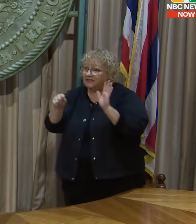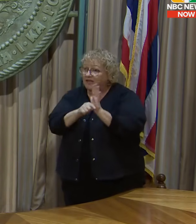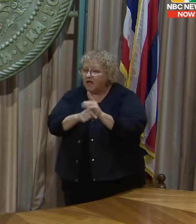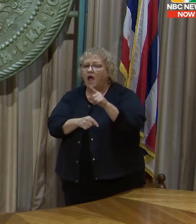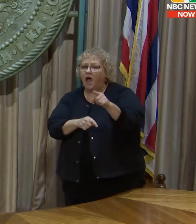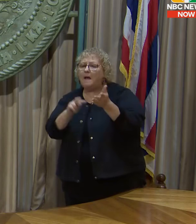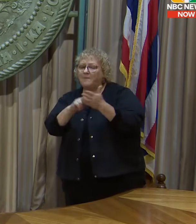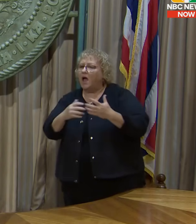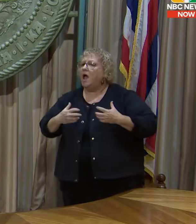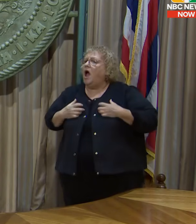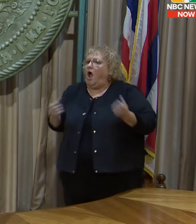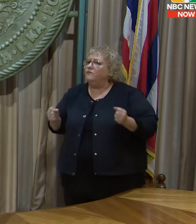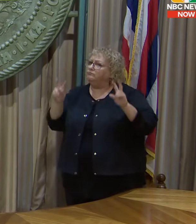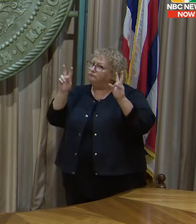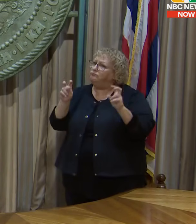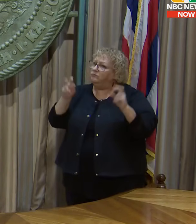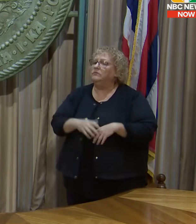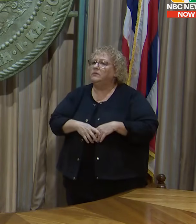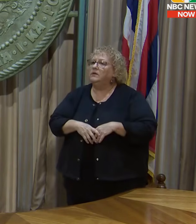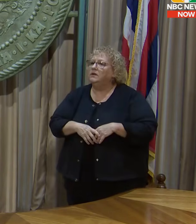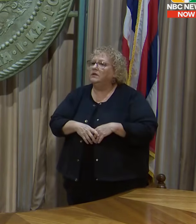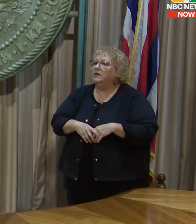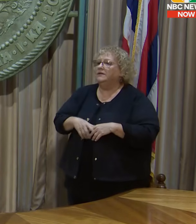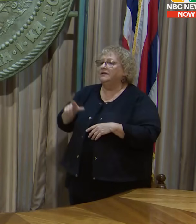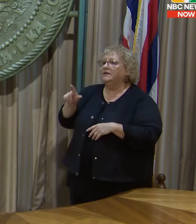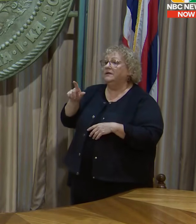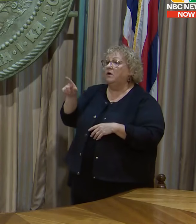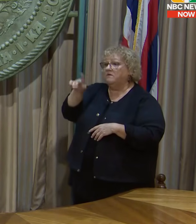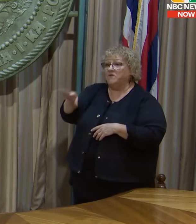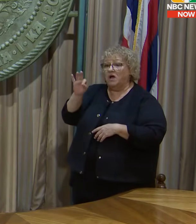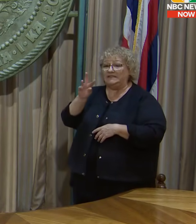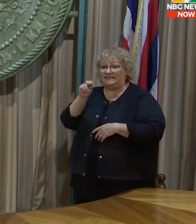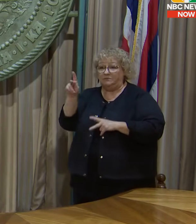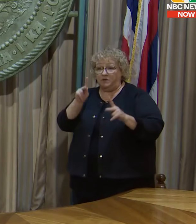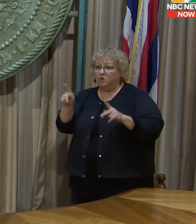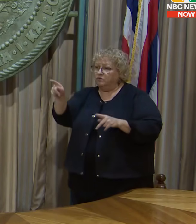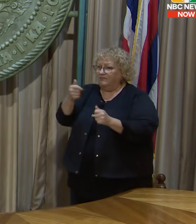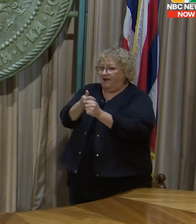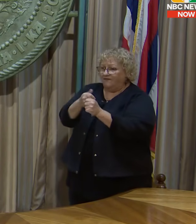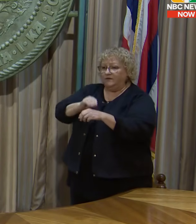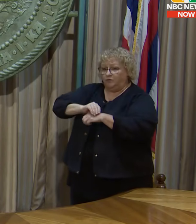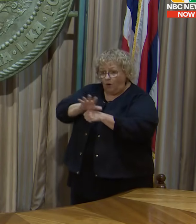been found to be infectious, discharged from hospitals, and